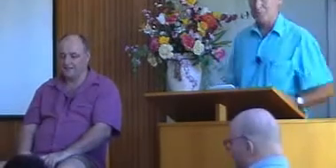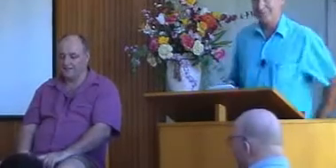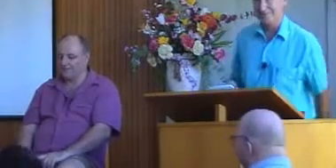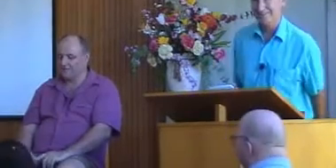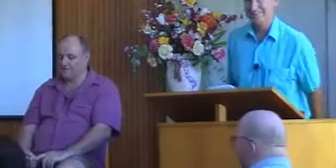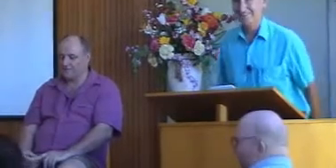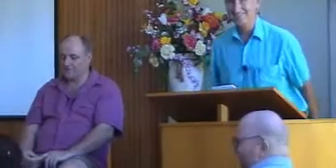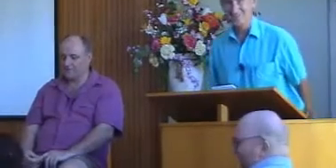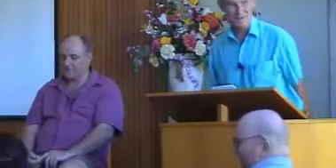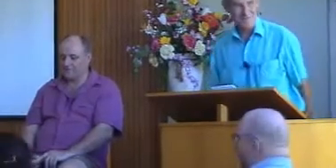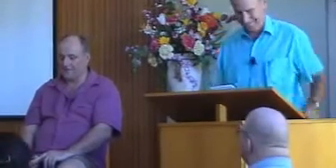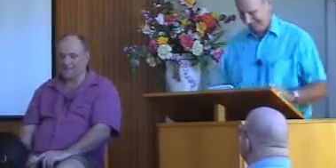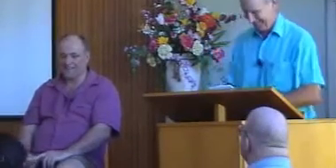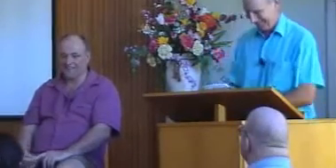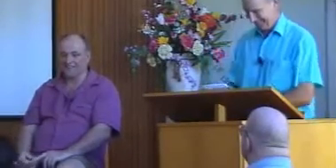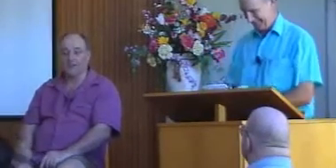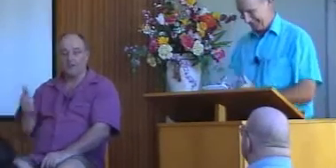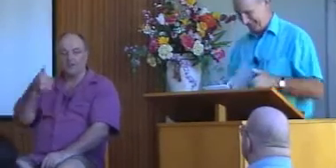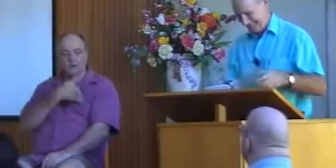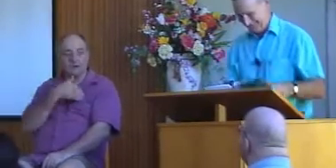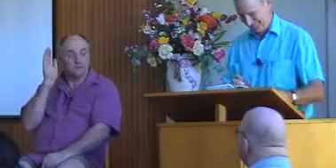Right, good morning. Good morning. Yes.